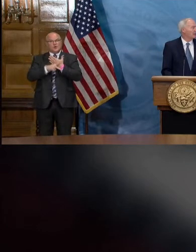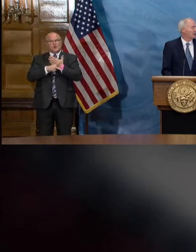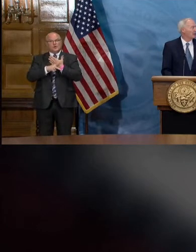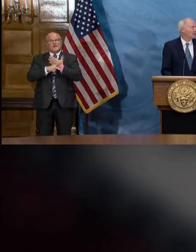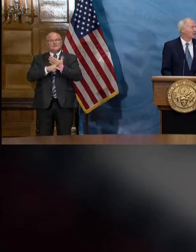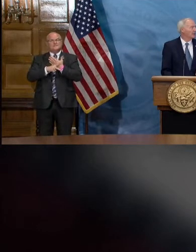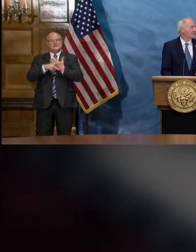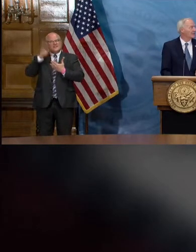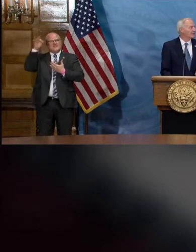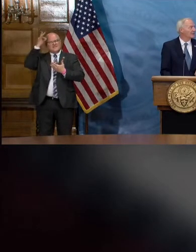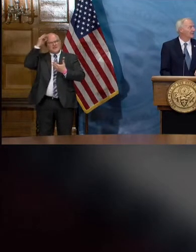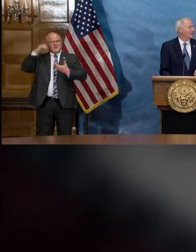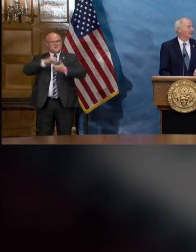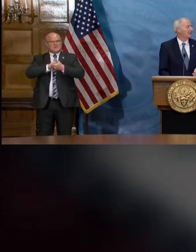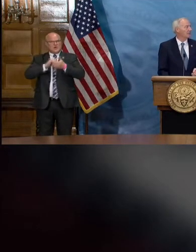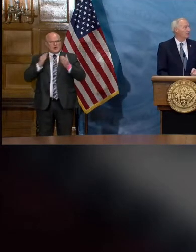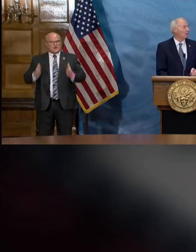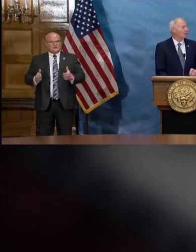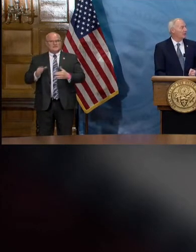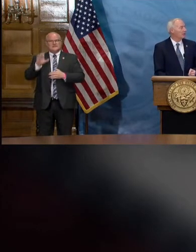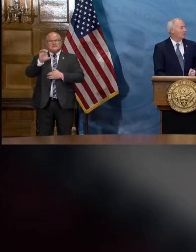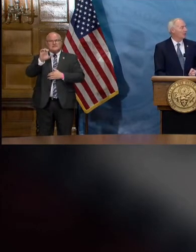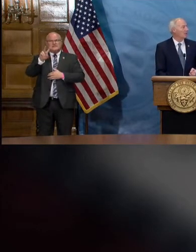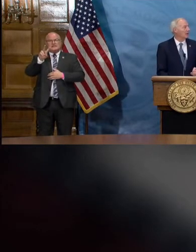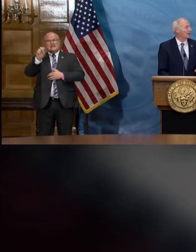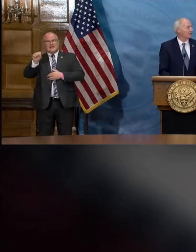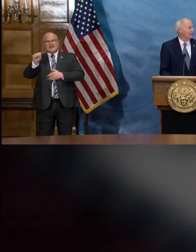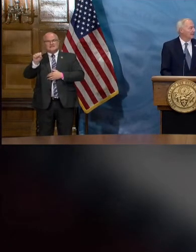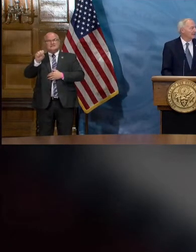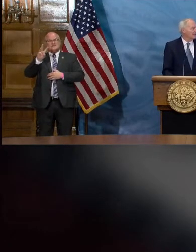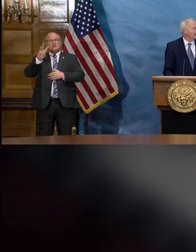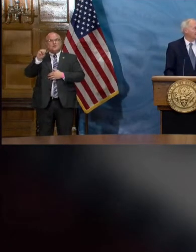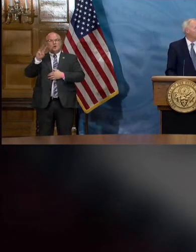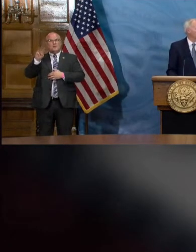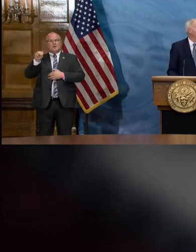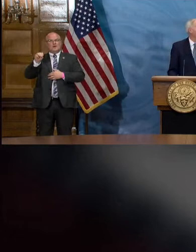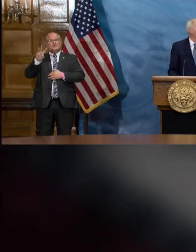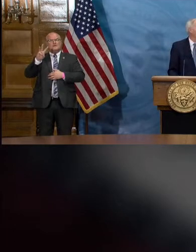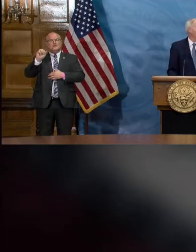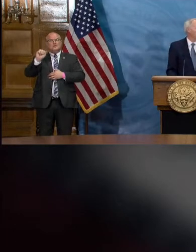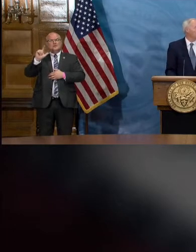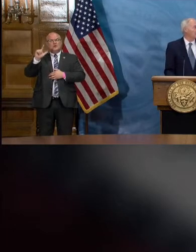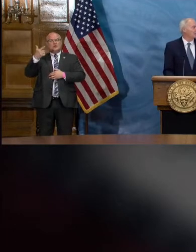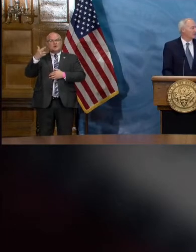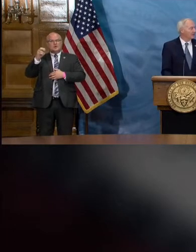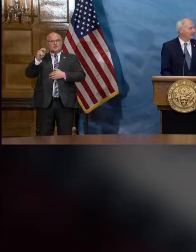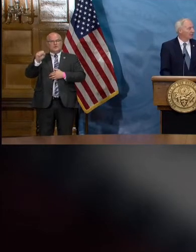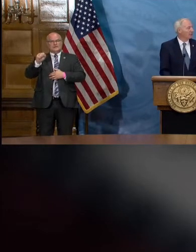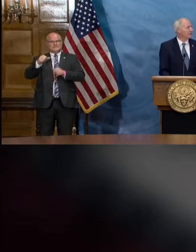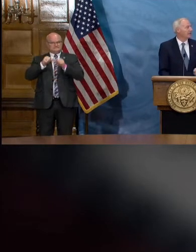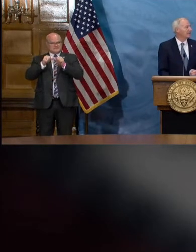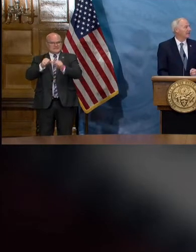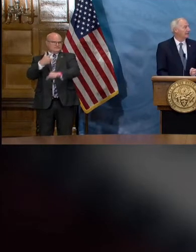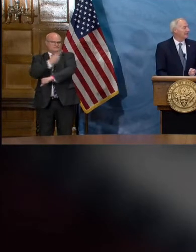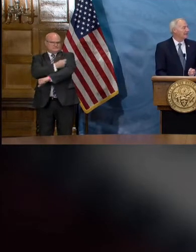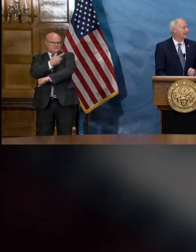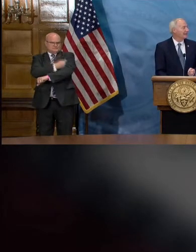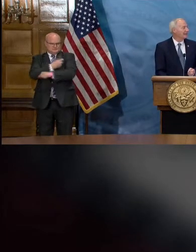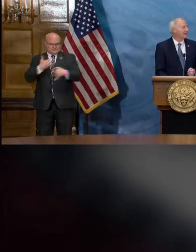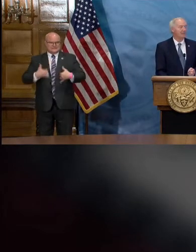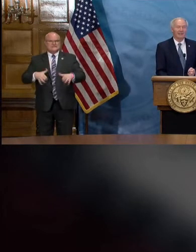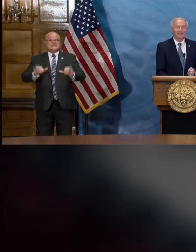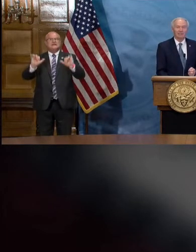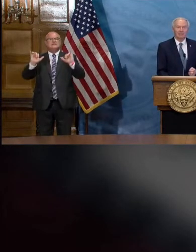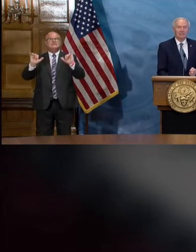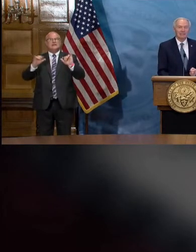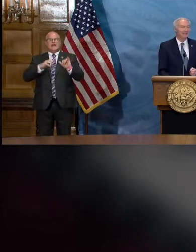federal partners include CVS, Walgreens, and Walmart. They continue to give out doses and increasing